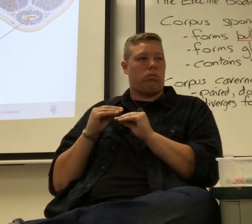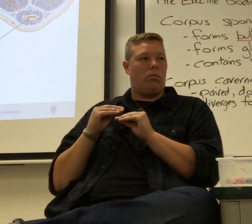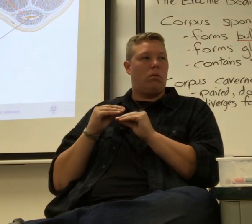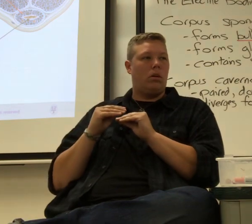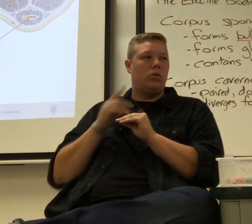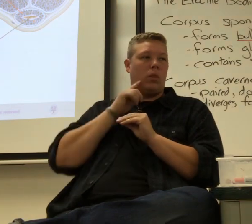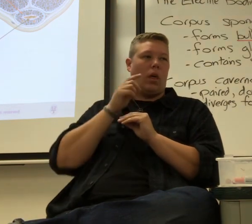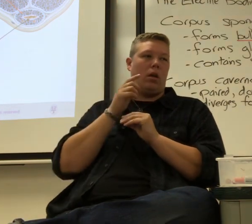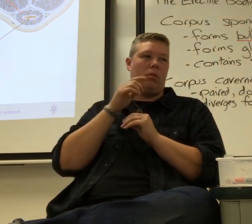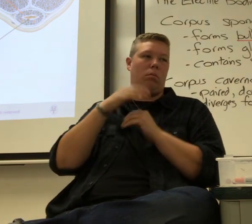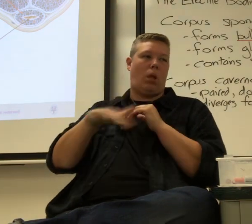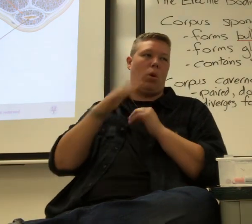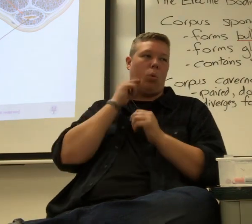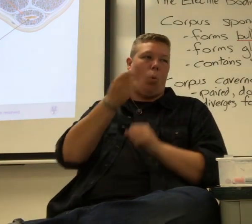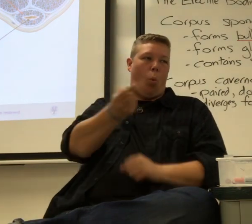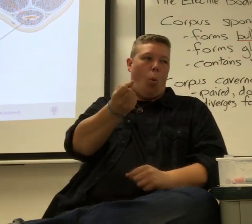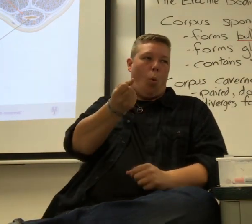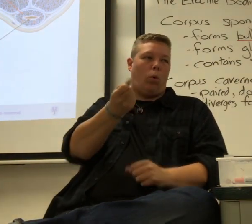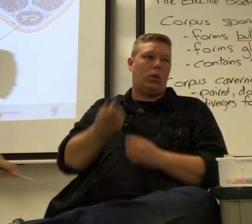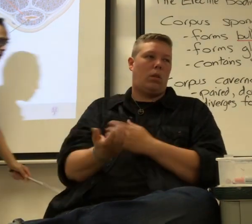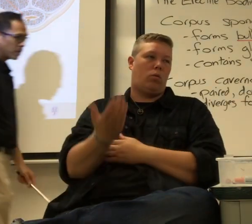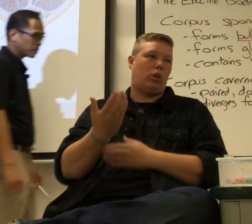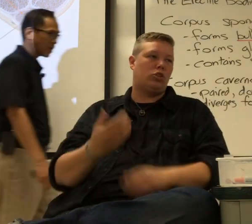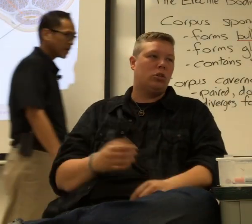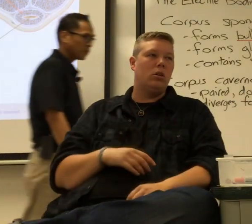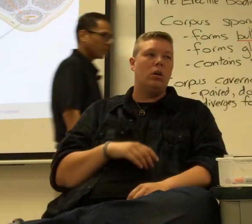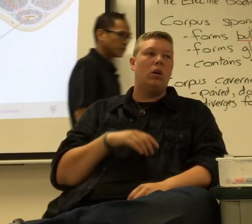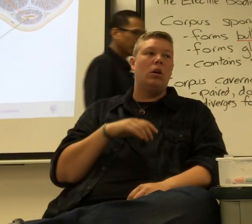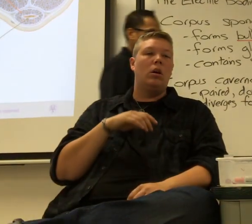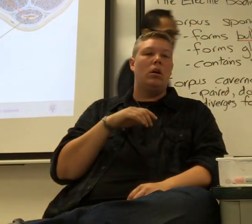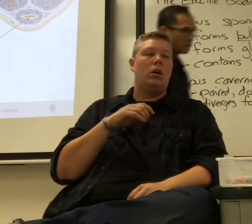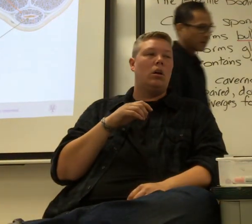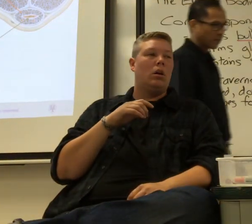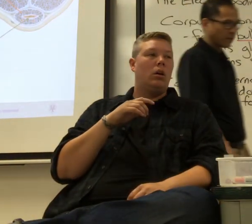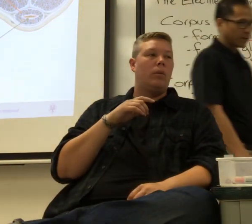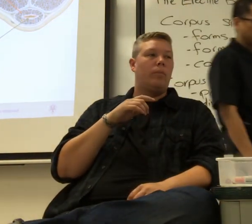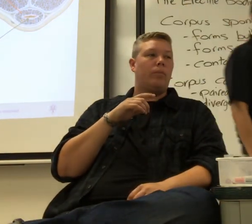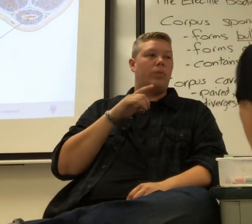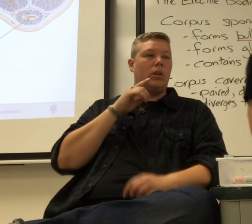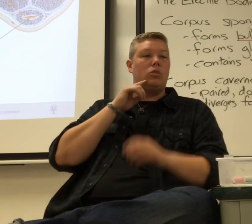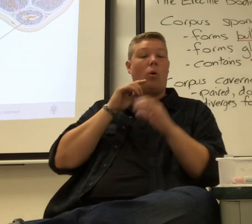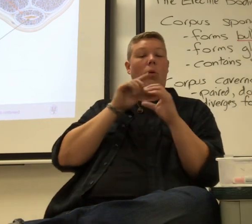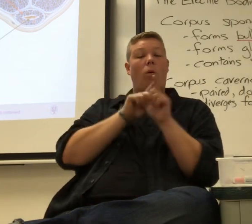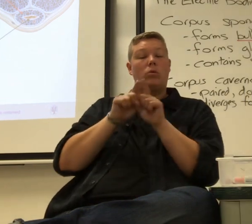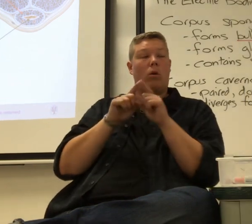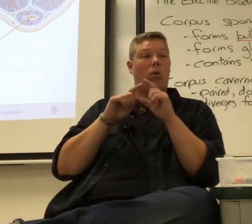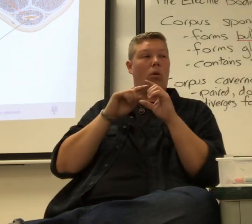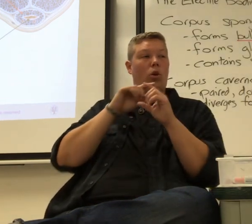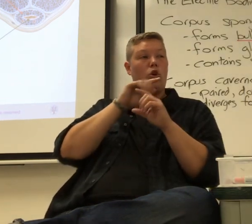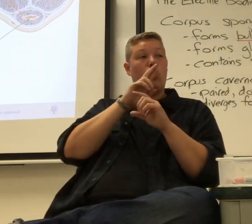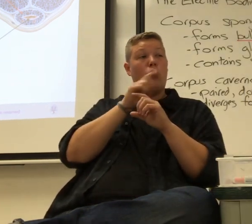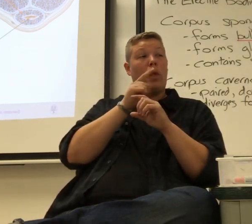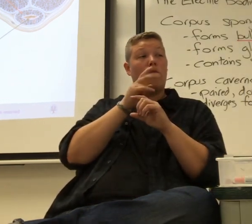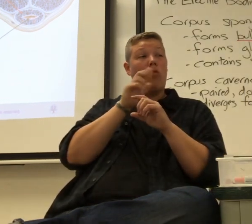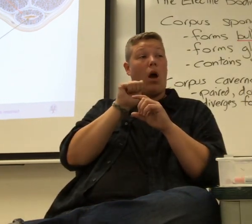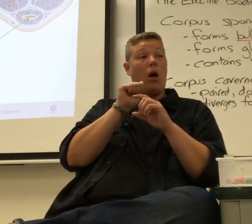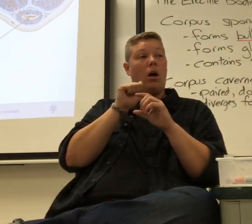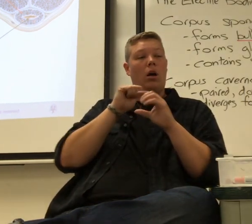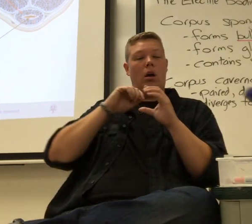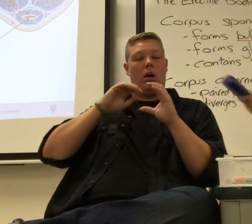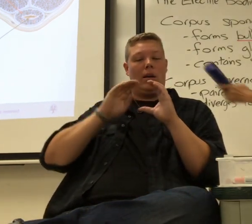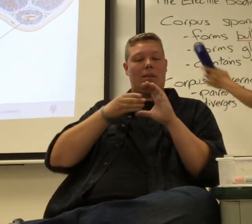know that the spongy urethra is lined with a transitional epithelium. That's the histology